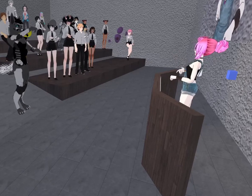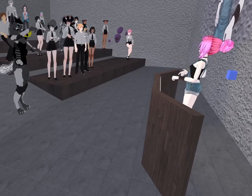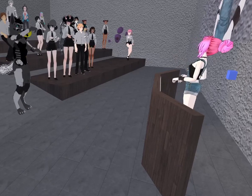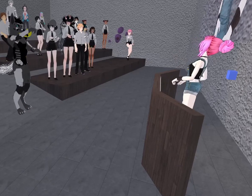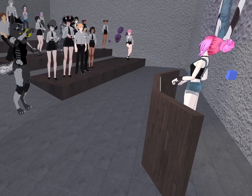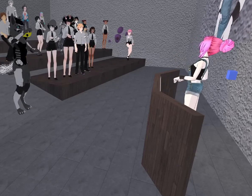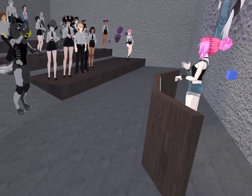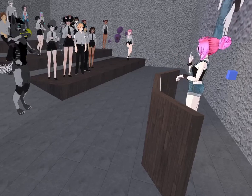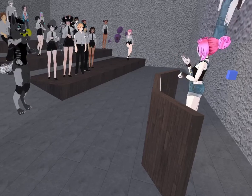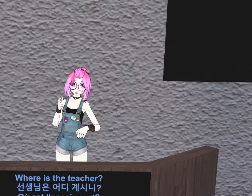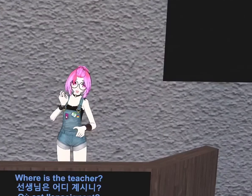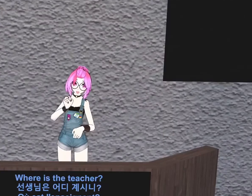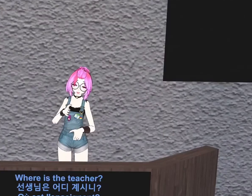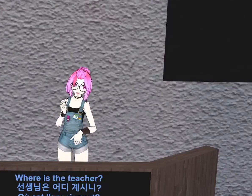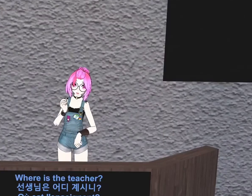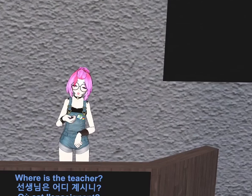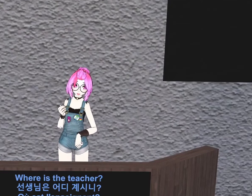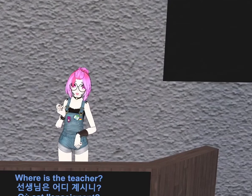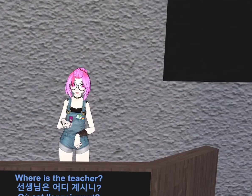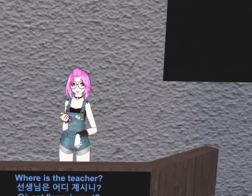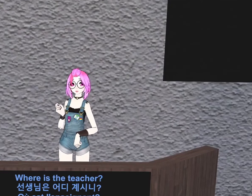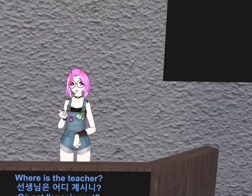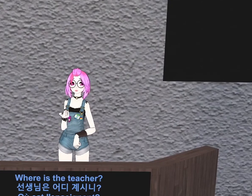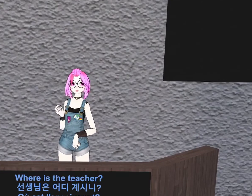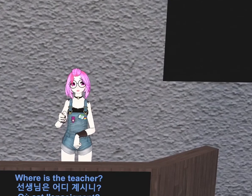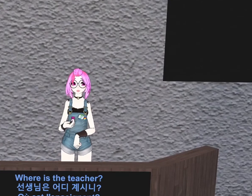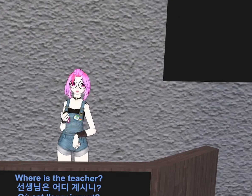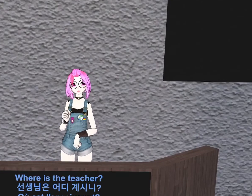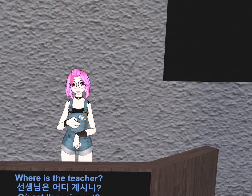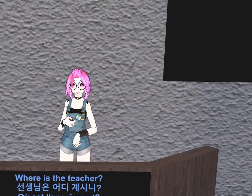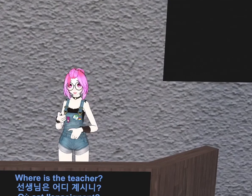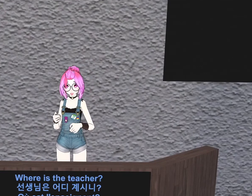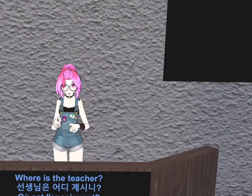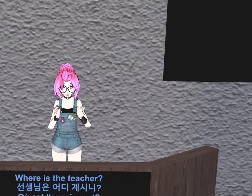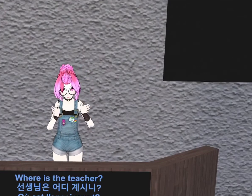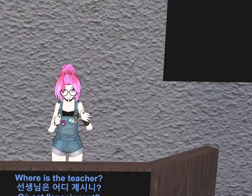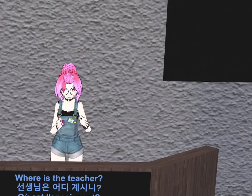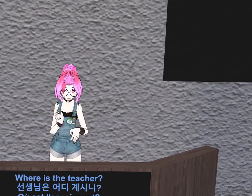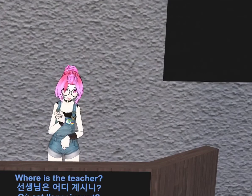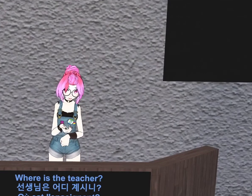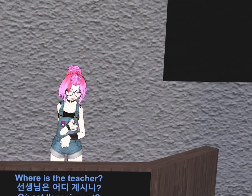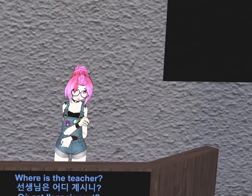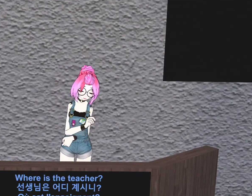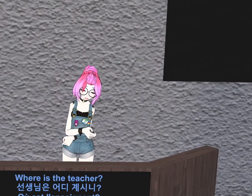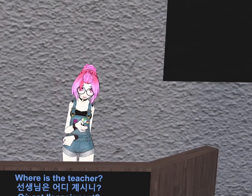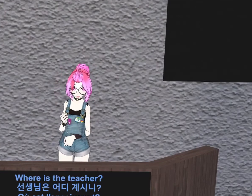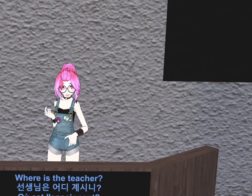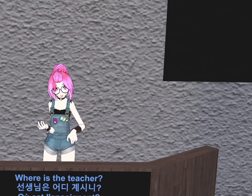pong. Oh, I've seen like throwing the ball and then like ping pong is a little bit more like small, so it's like small